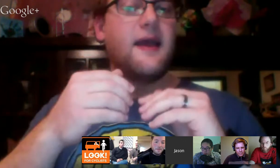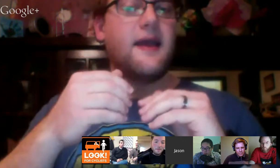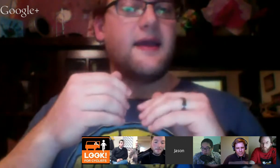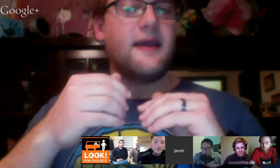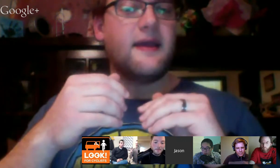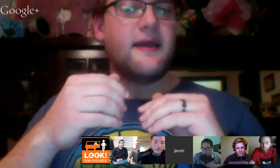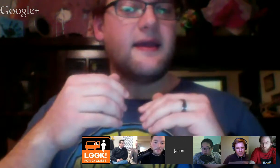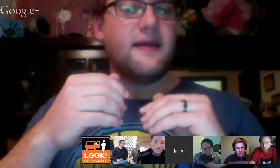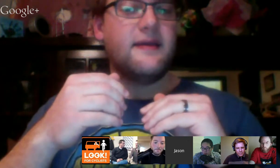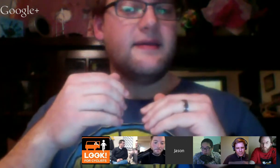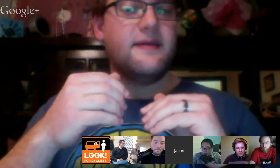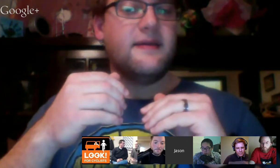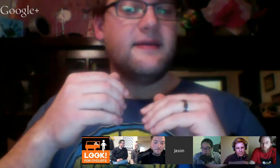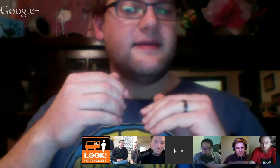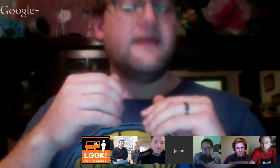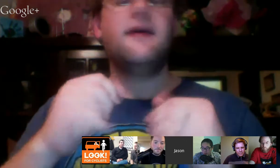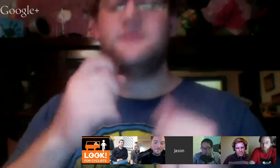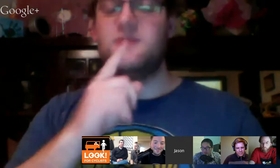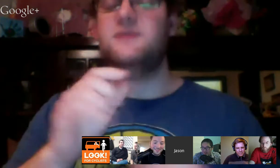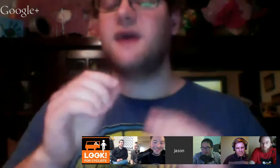Sammy something to edit.